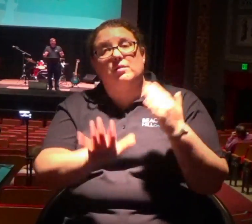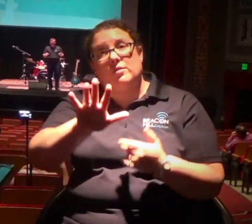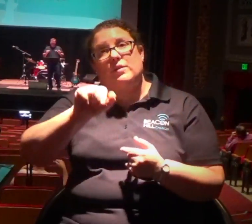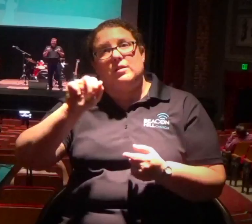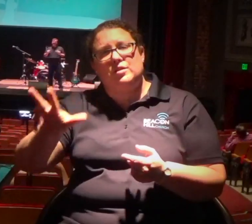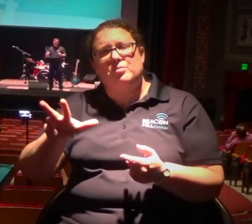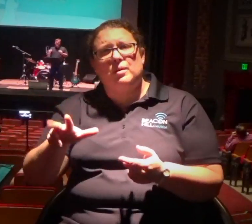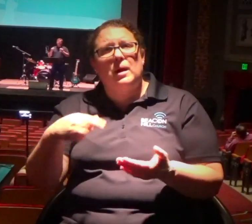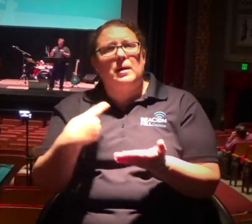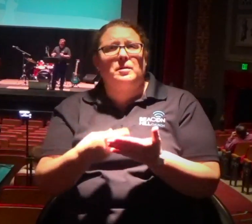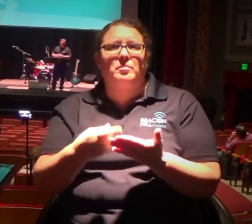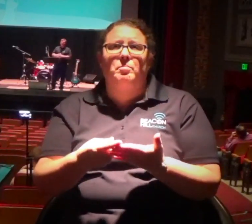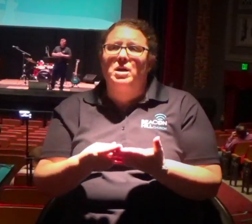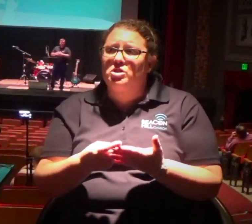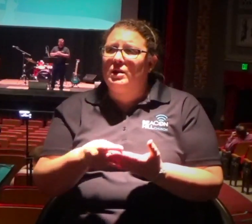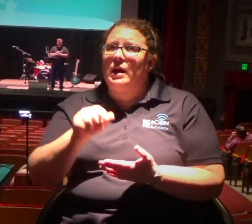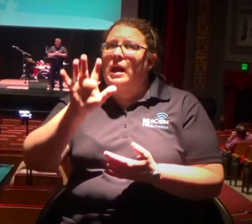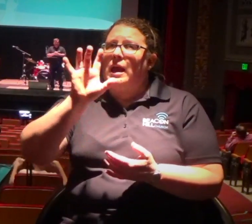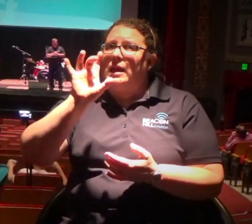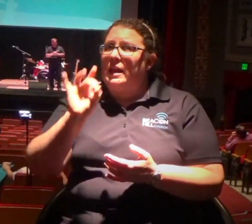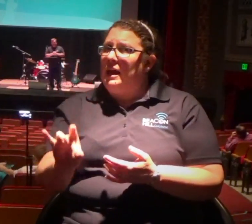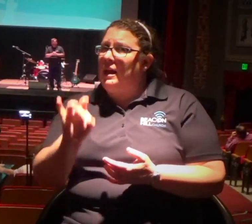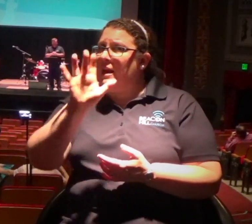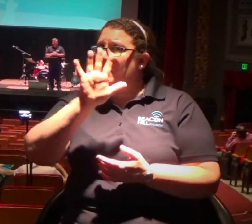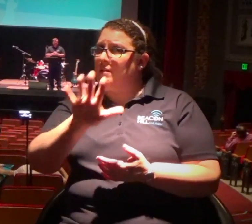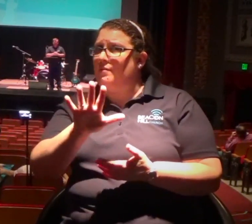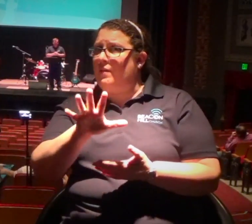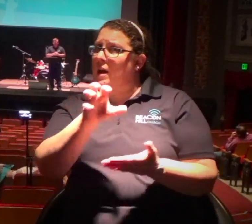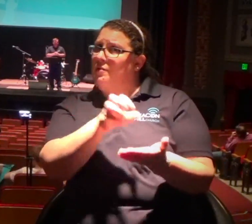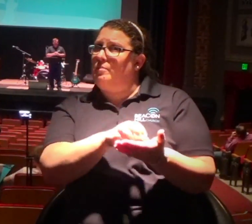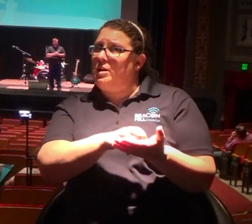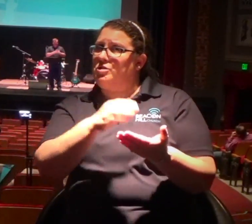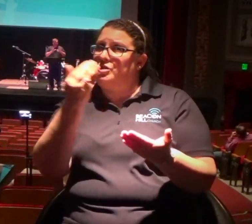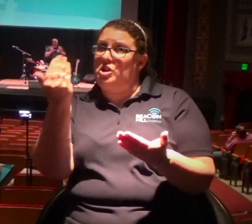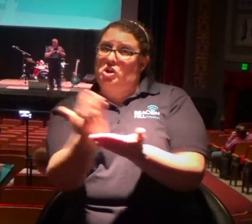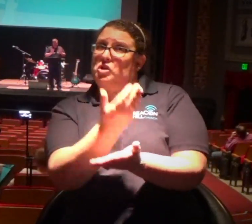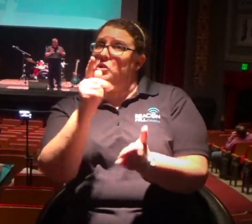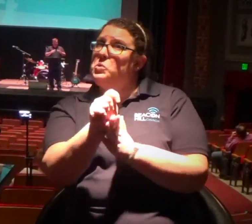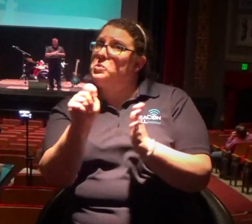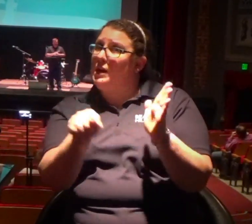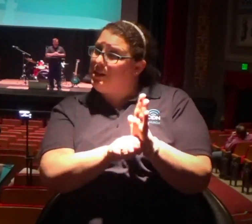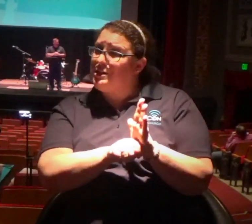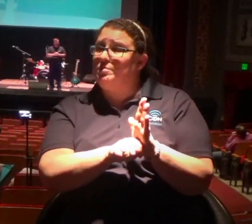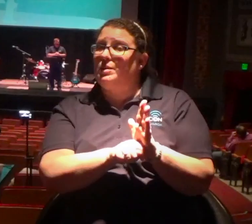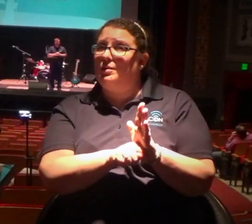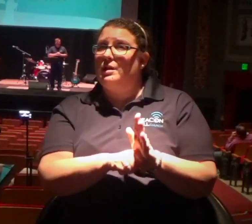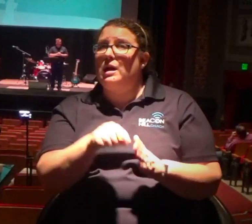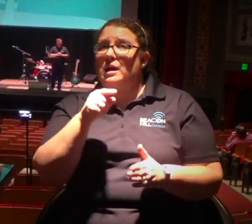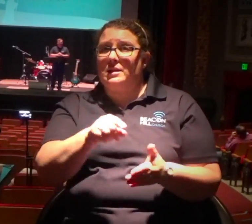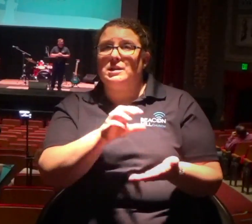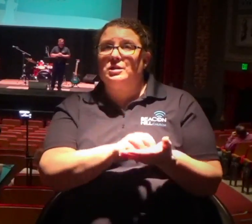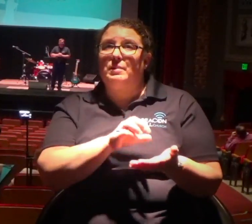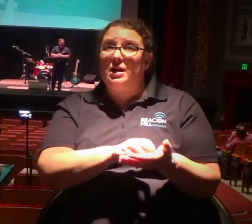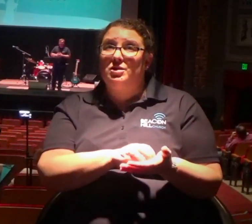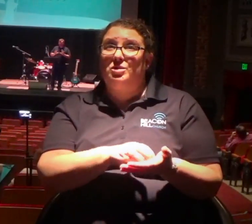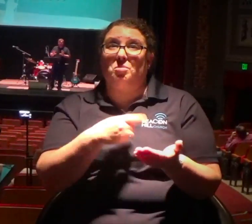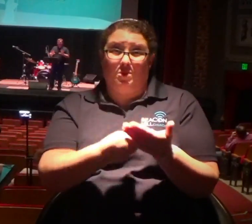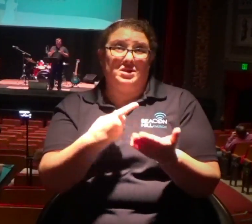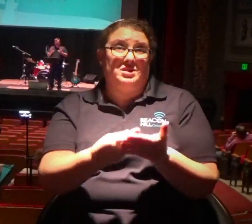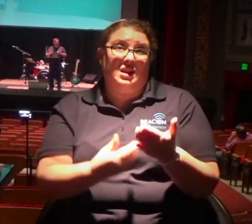in 85 passages in the New Testament. This passage that we're embarking on this morning is something that we